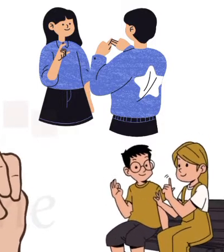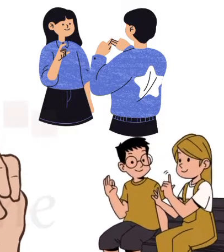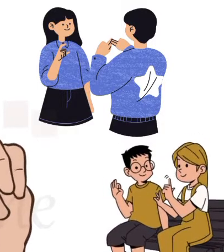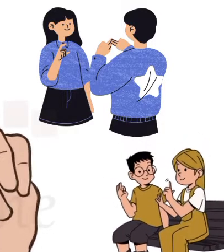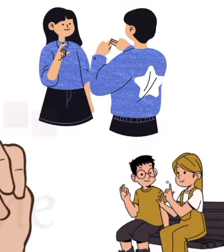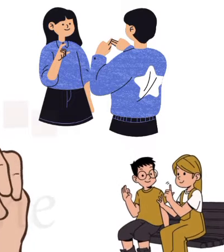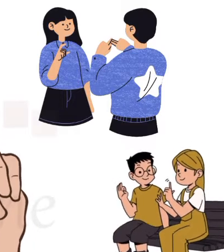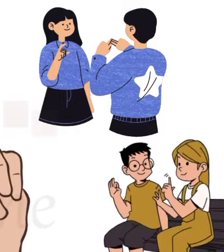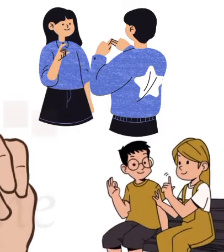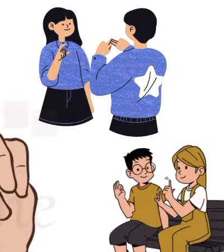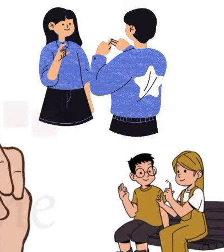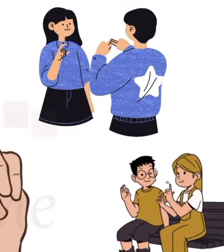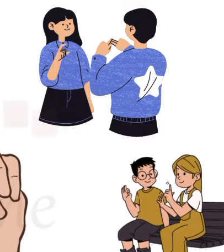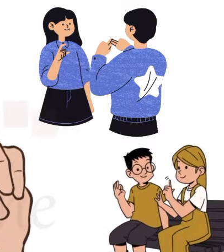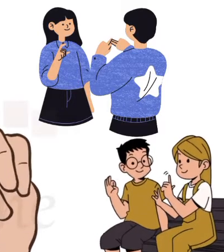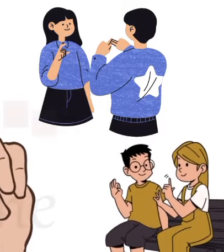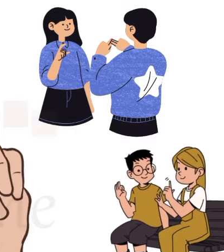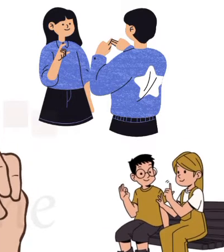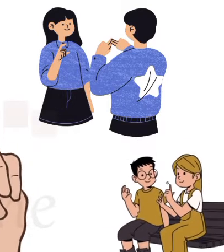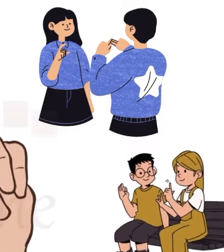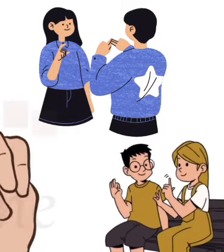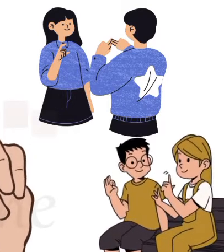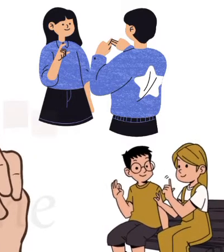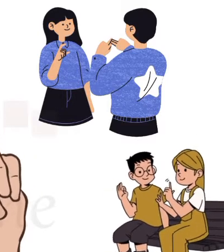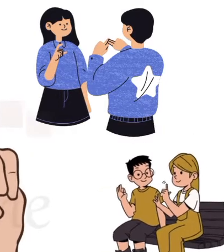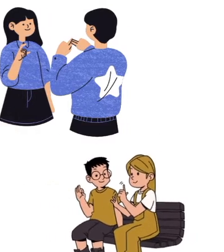with only the first 2 fingers.